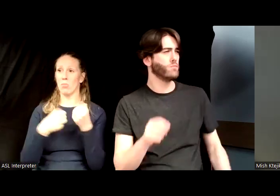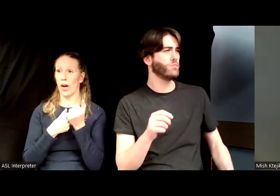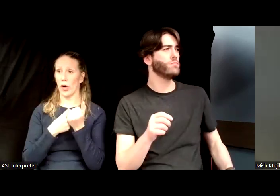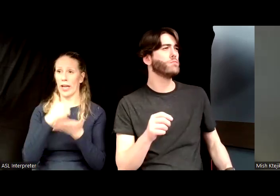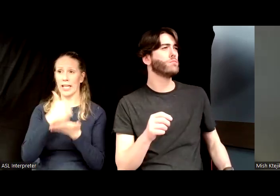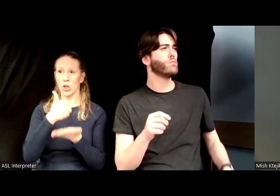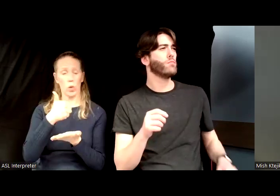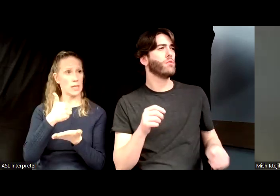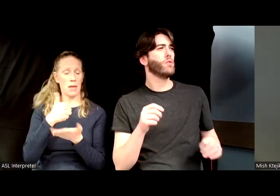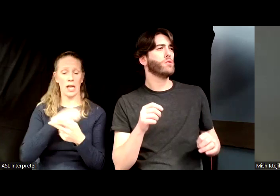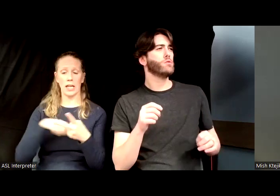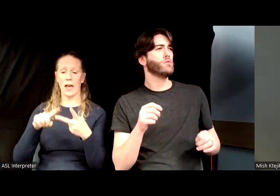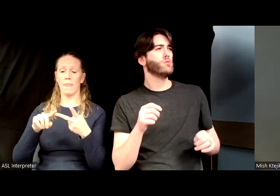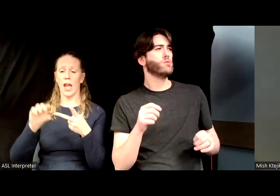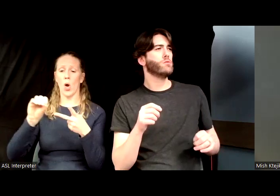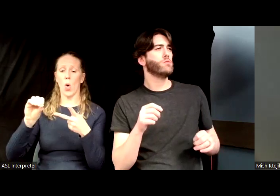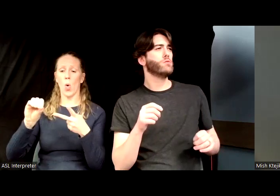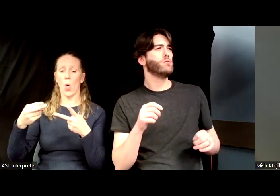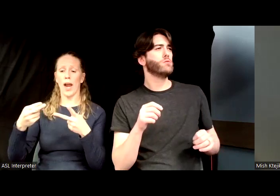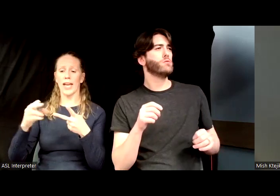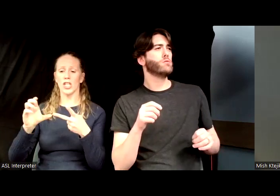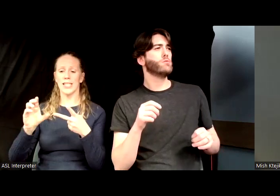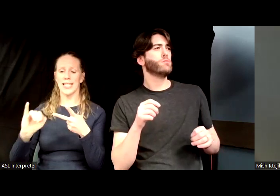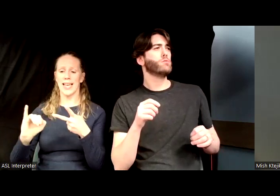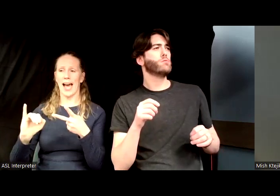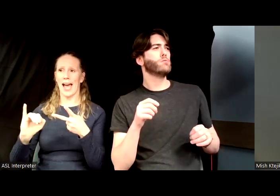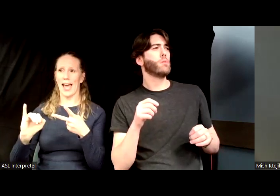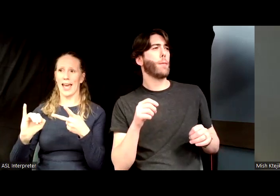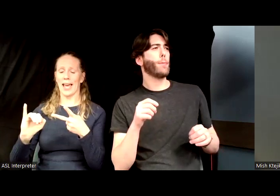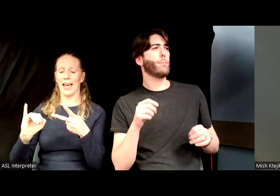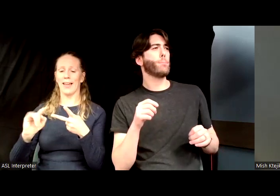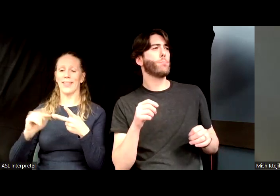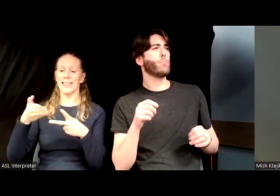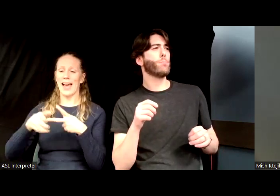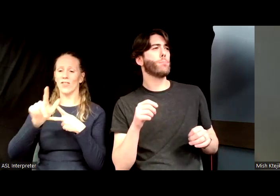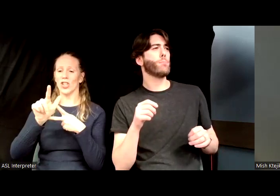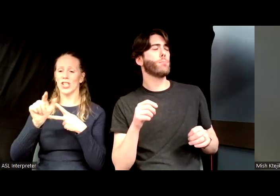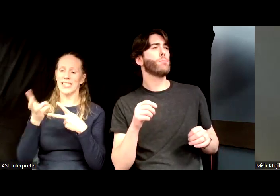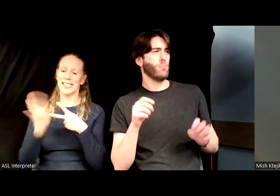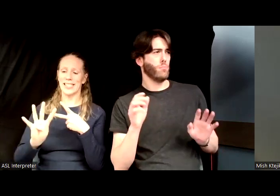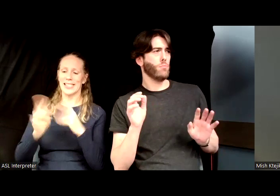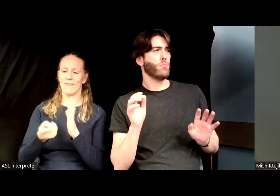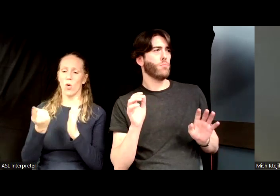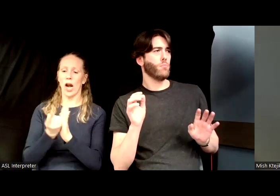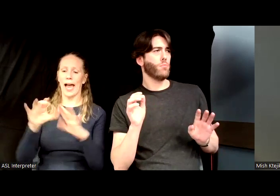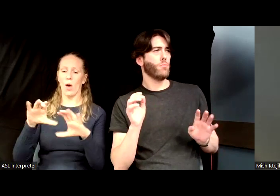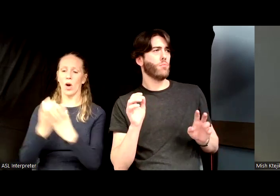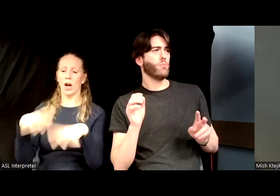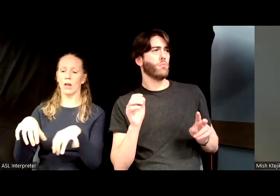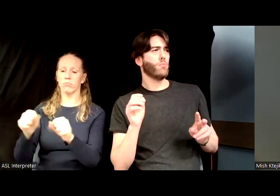endorsement, and then the OHCI, that's after you've taken the 64-hour course that's required. So